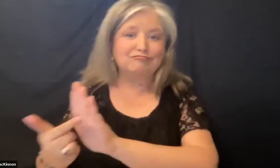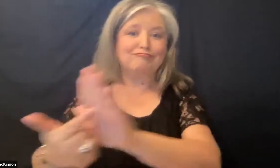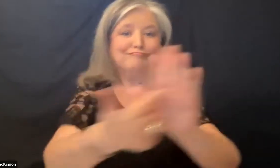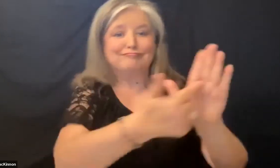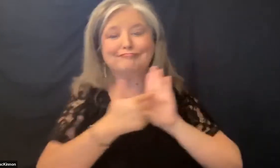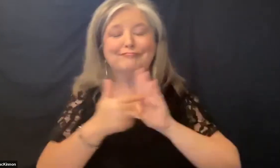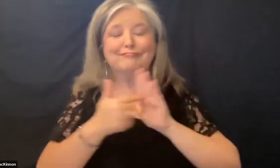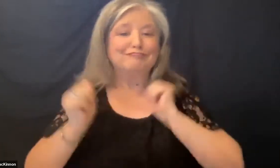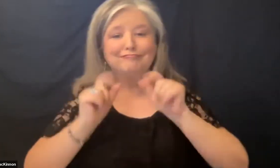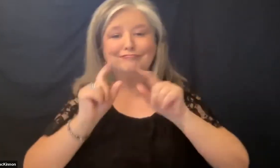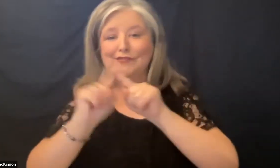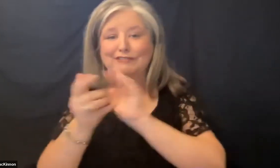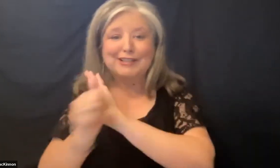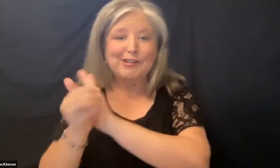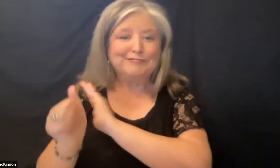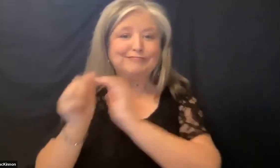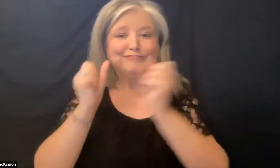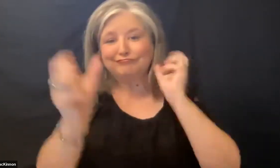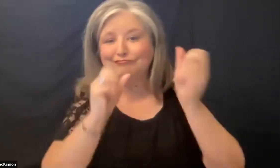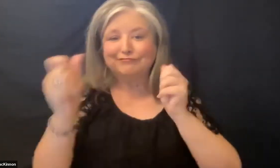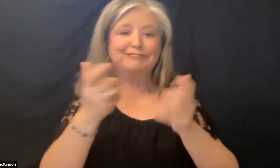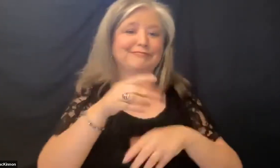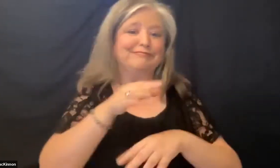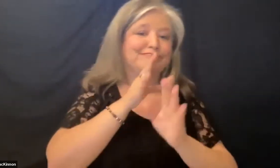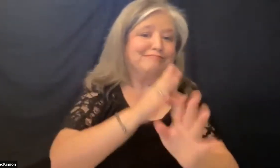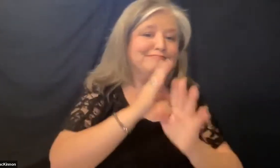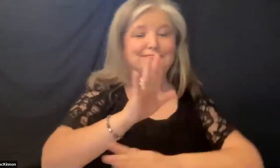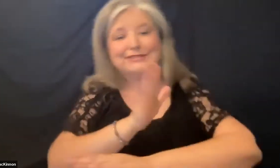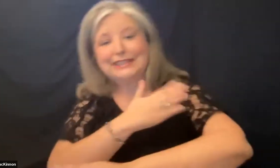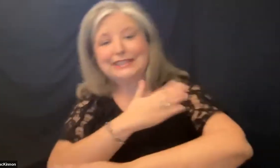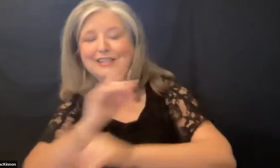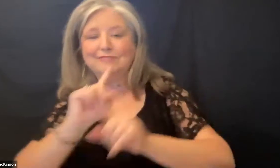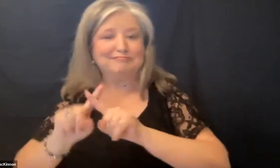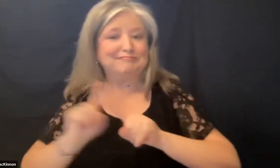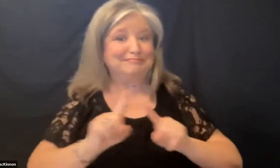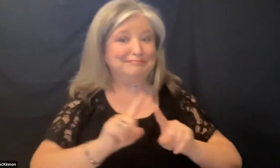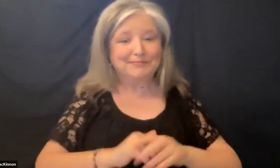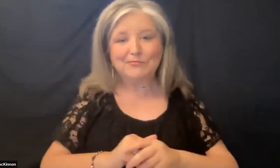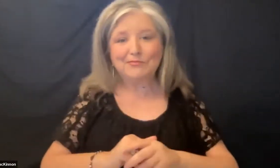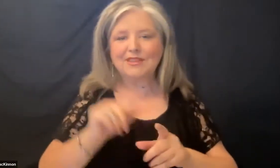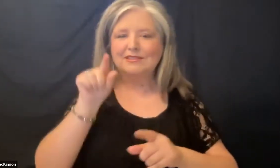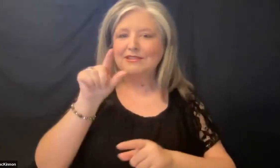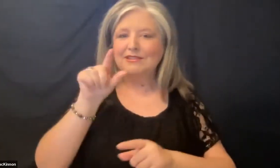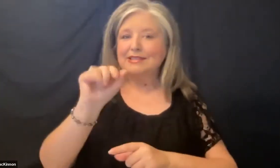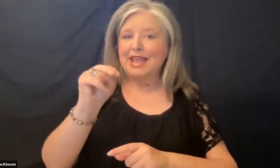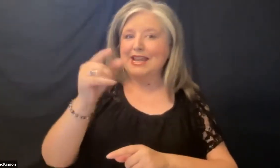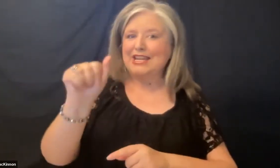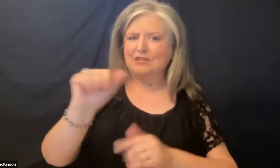she and Lisa Elves hosted an appreciation night of different talent. Some of it was spoken, some of it was